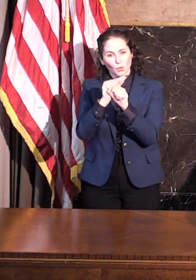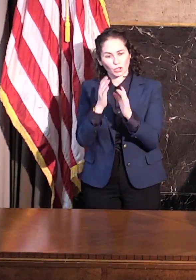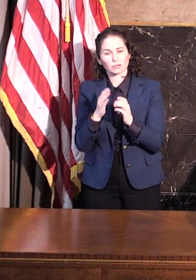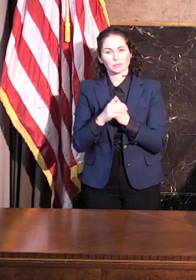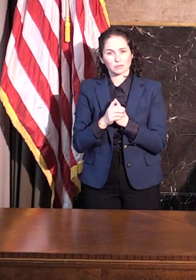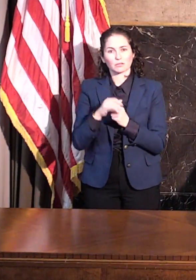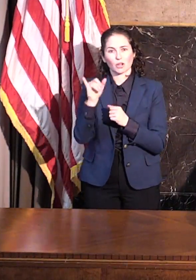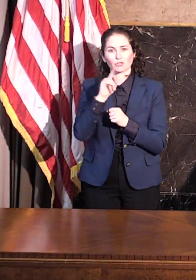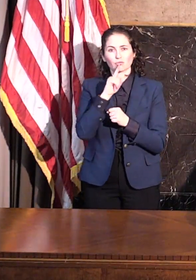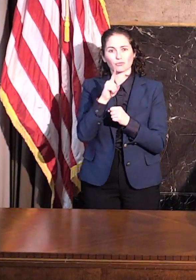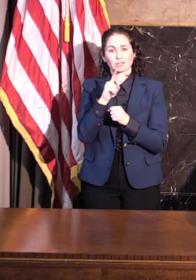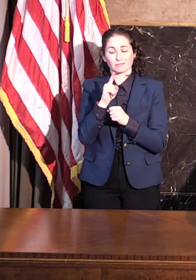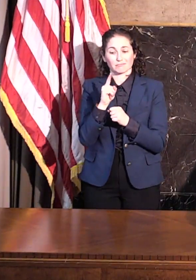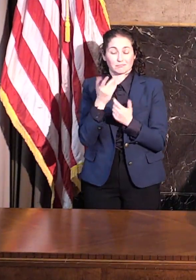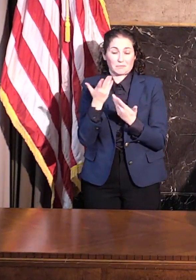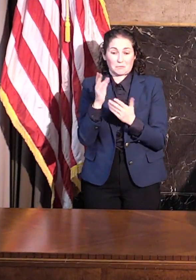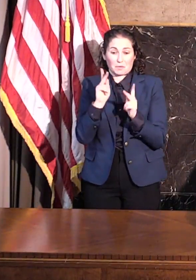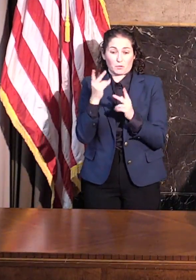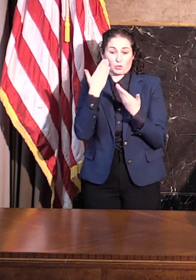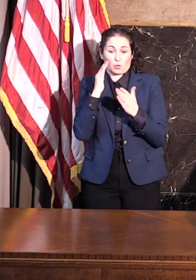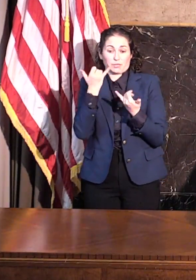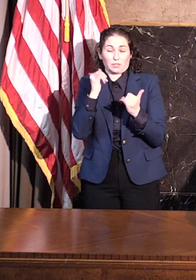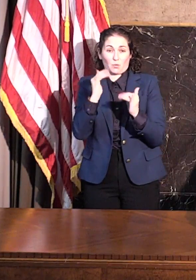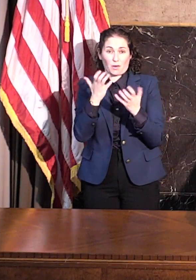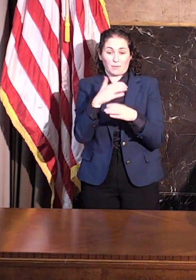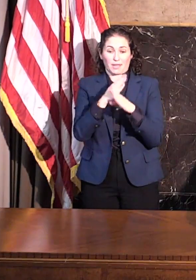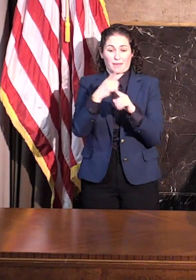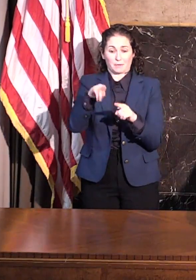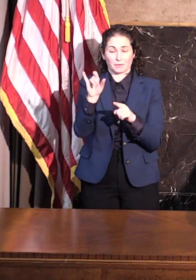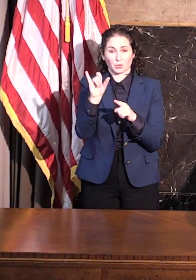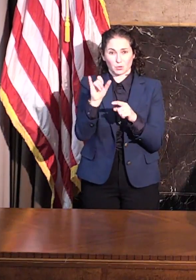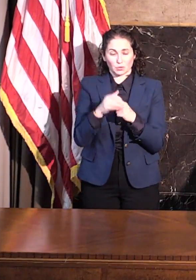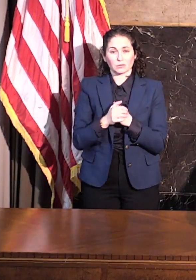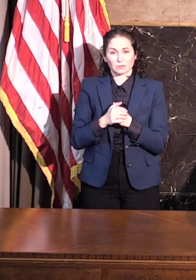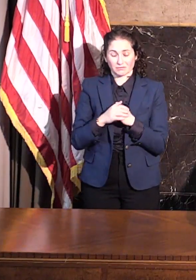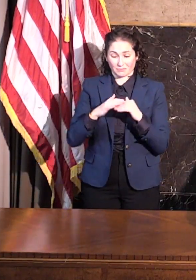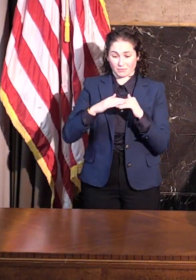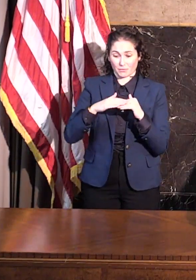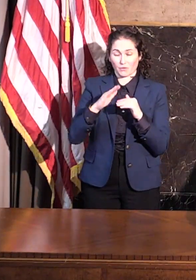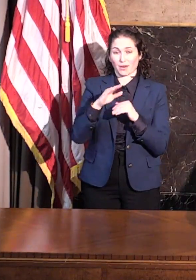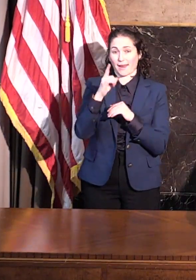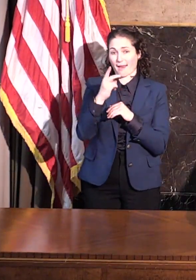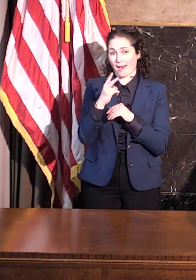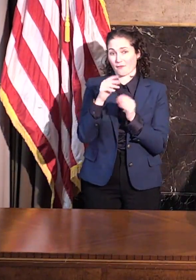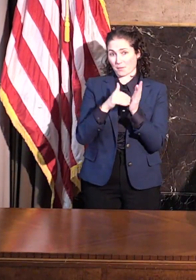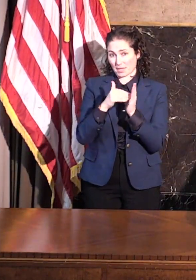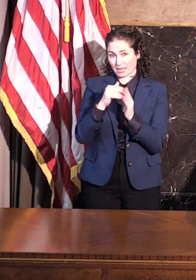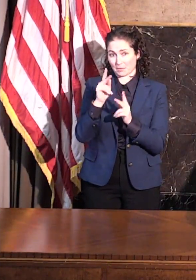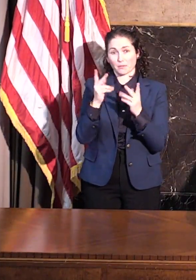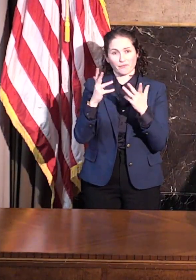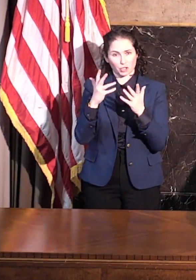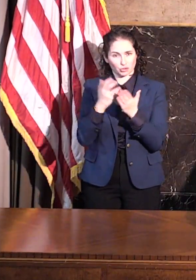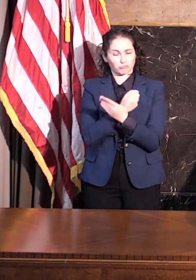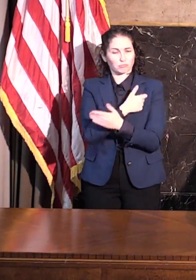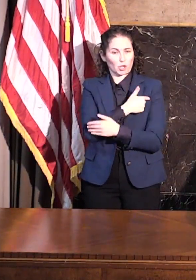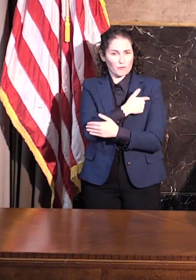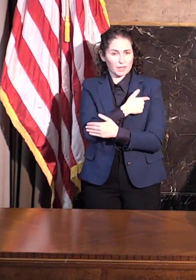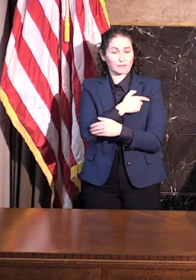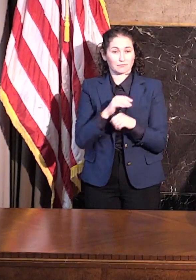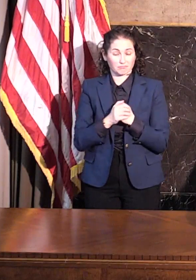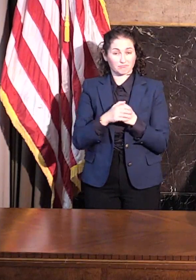and how much the people in Louisiana really want to get back to normal and to protect themselves and